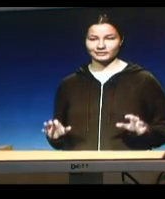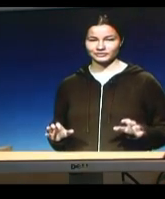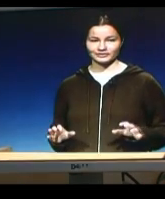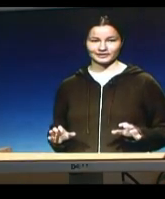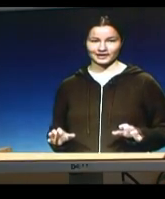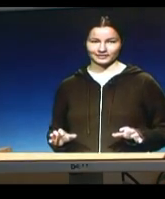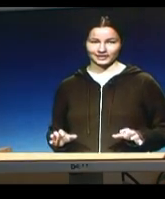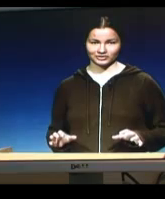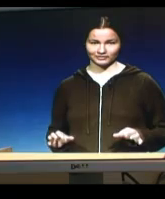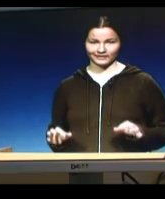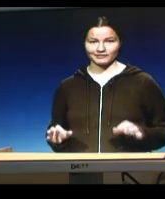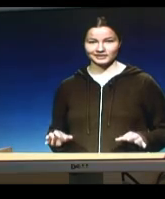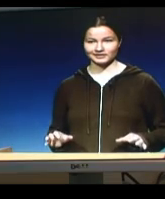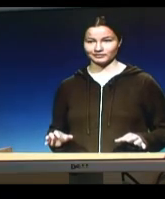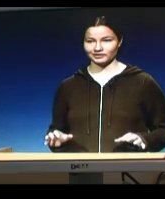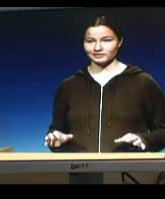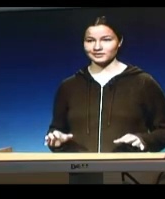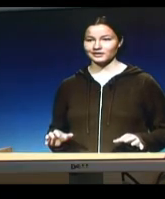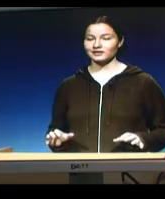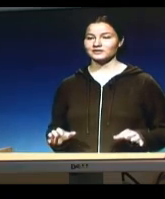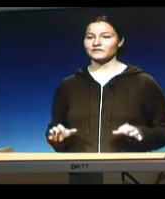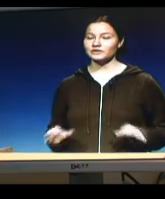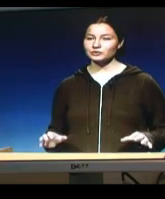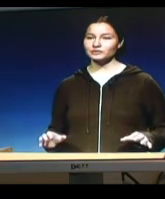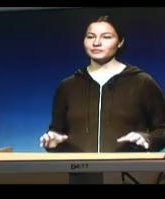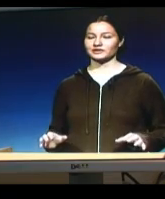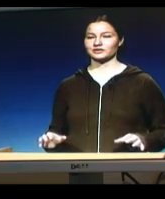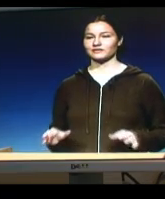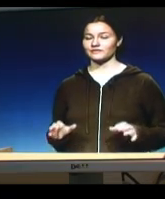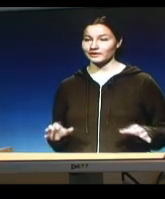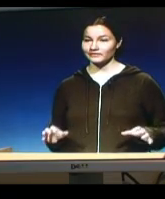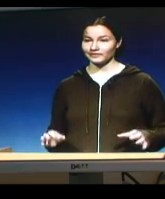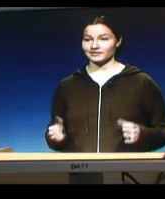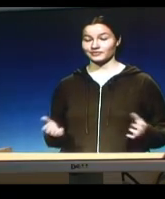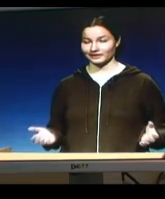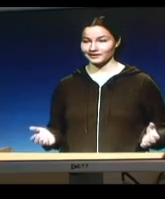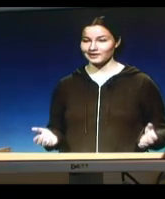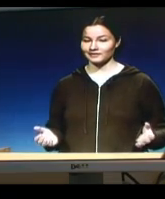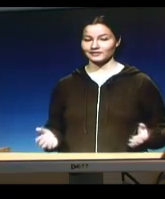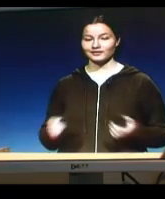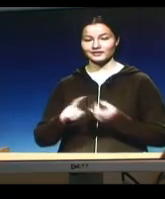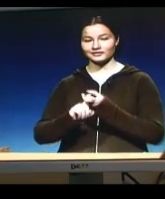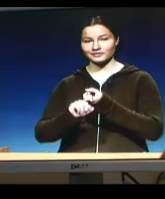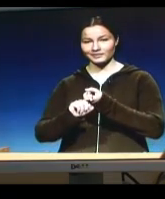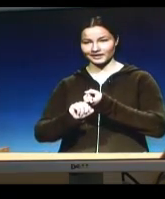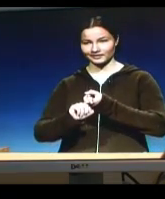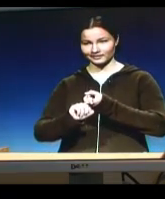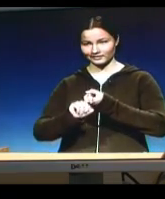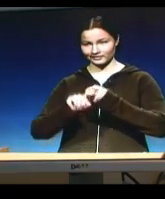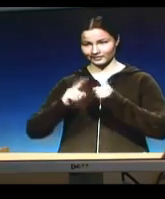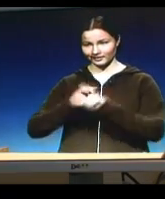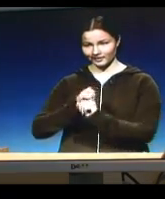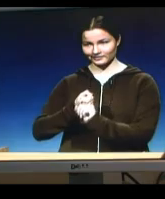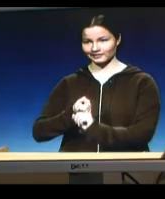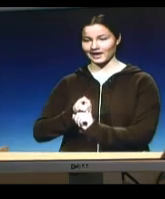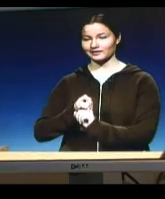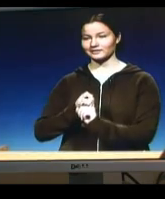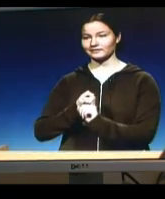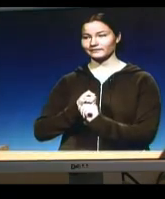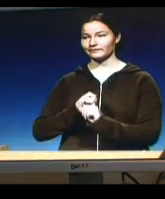arbitrary combination of empty symbols. It's a visual depiction of the way friends really are, interdependent, interlocked.